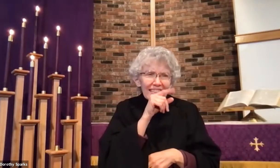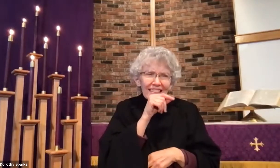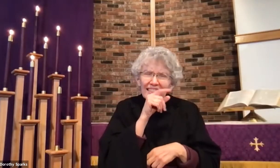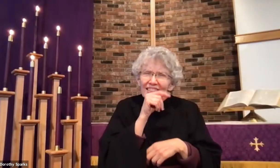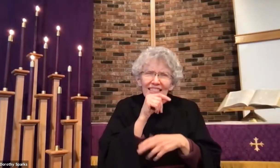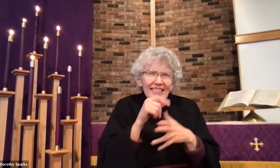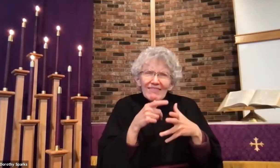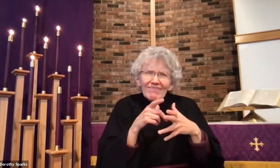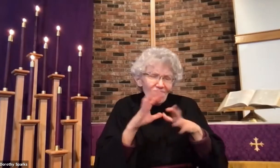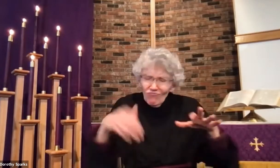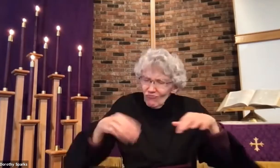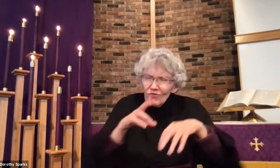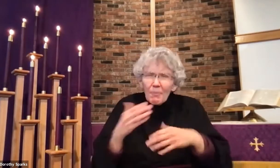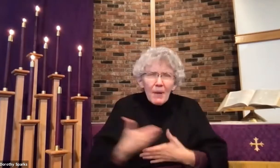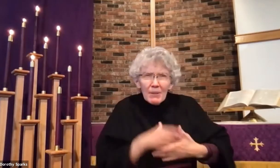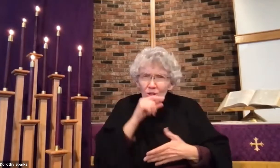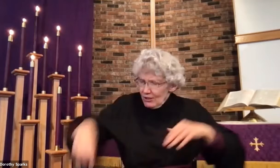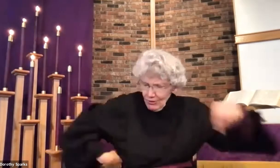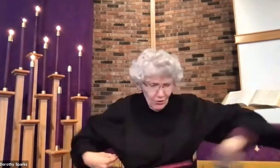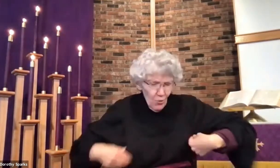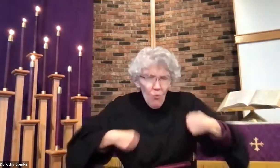gathers her chicks under her wings.